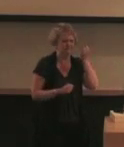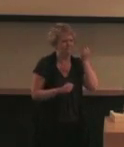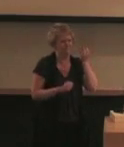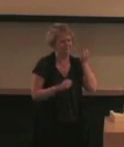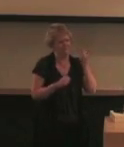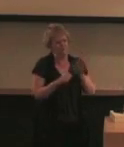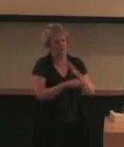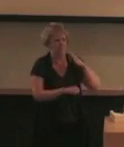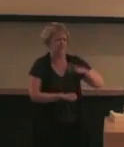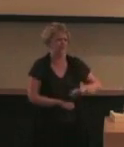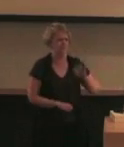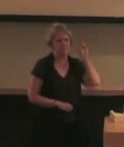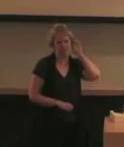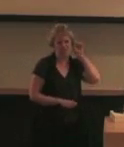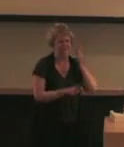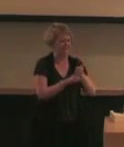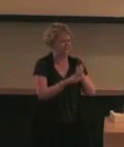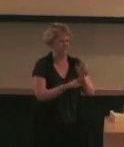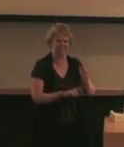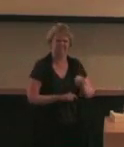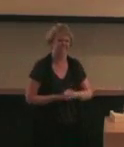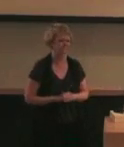itself.